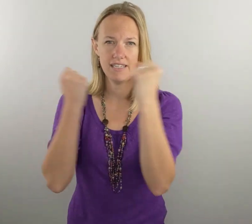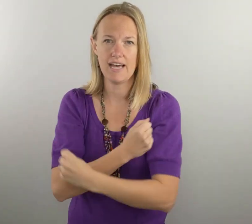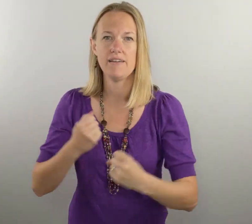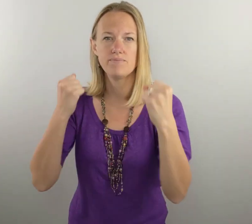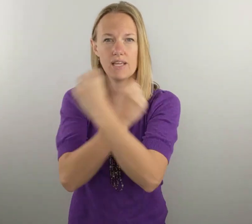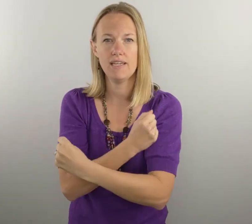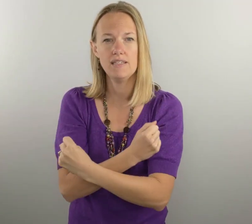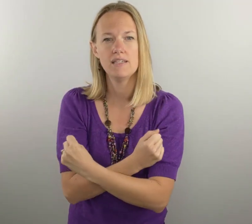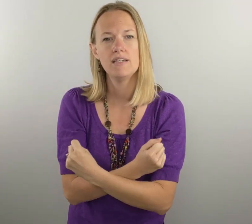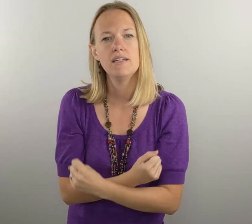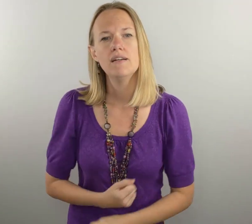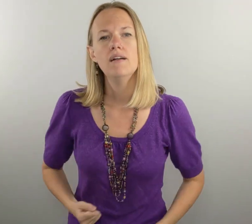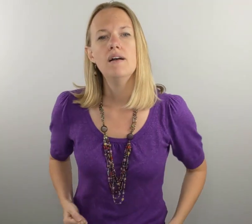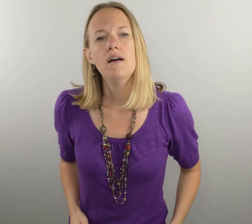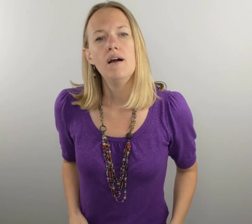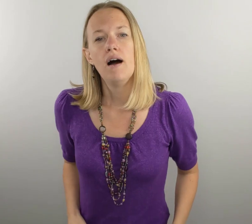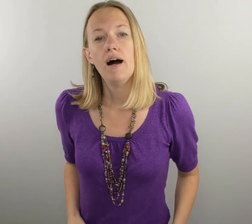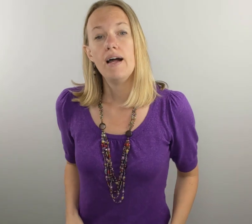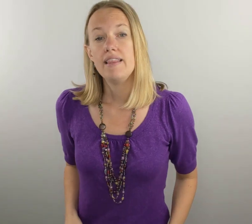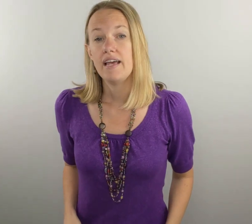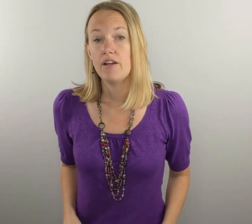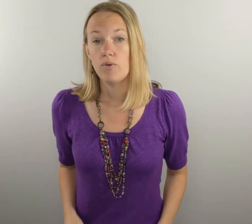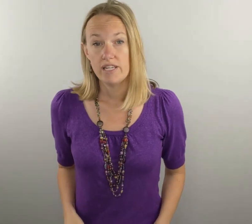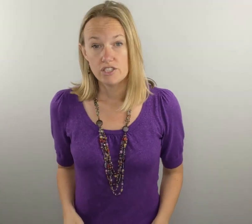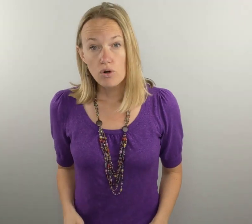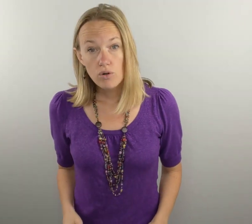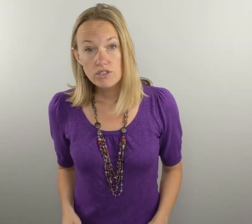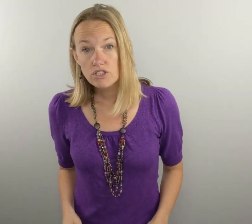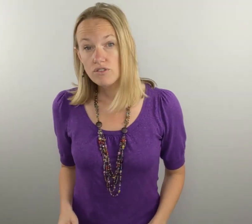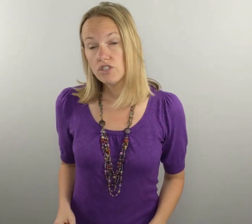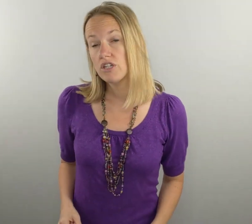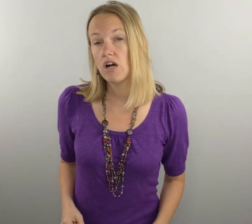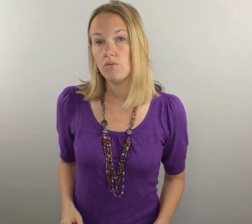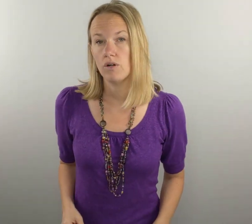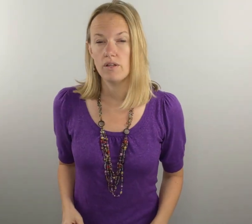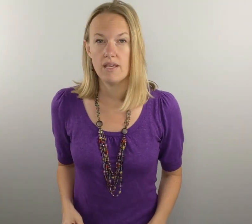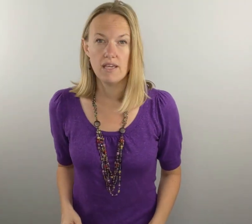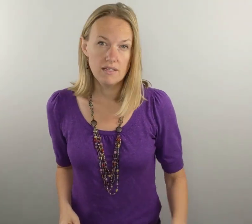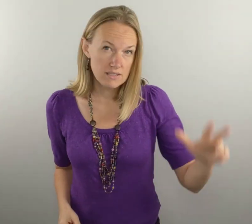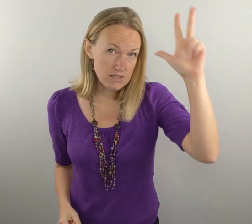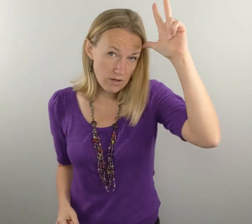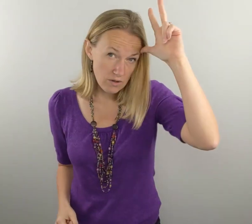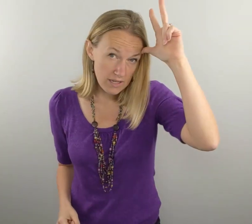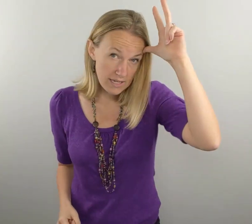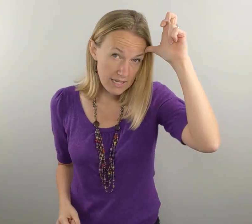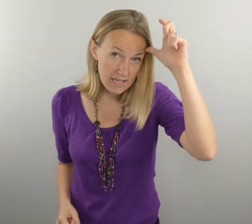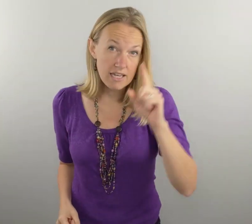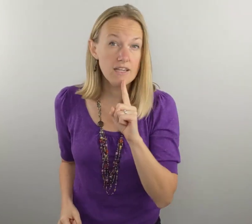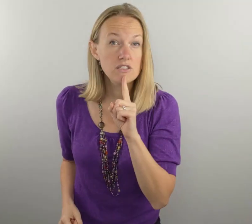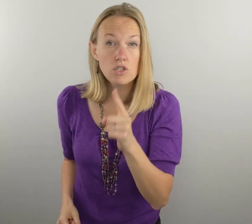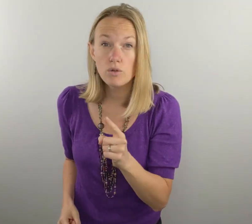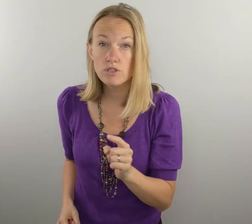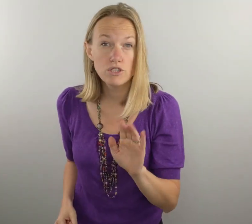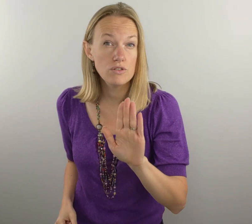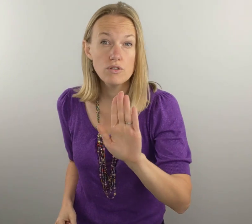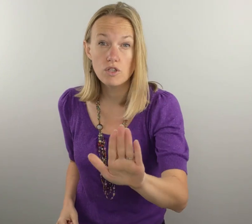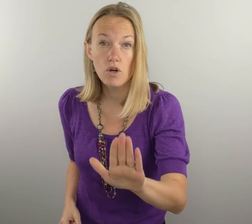that, okay? And then when he told you you're not worthy, so he told you